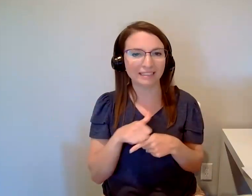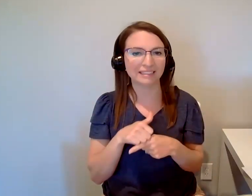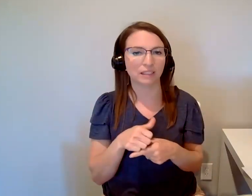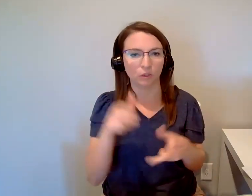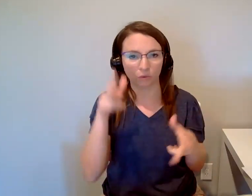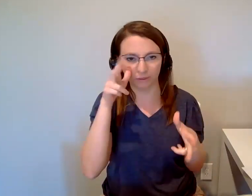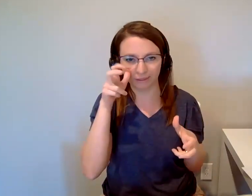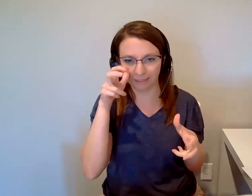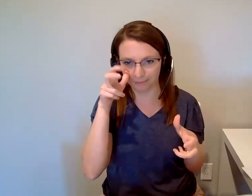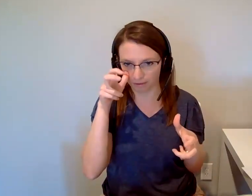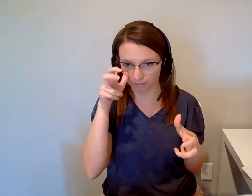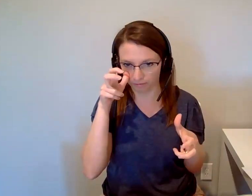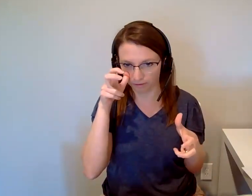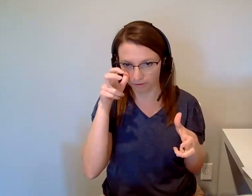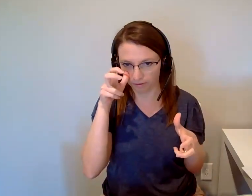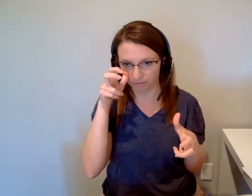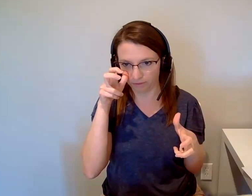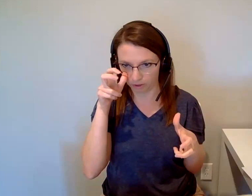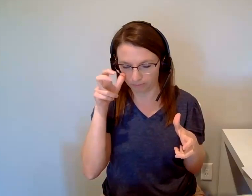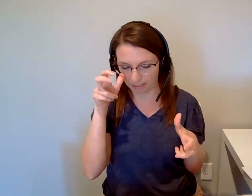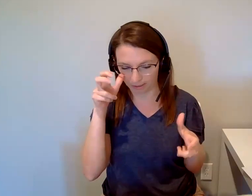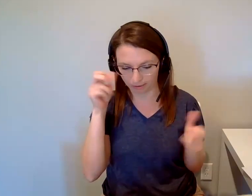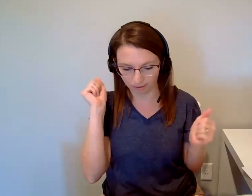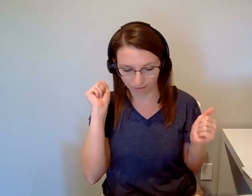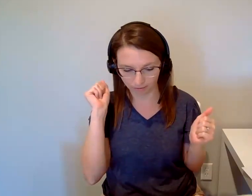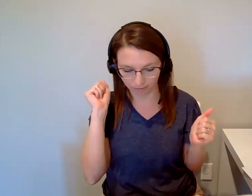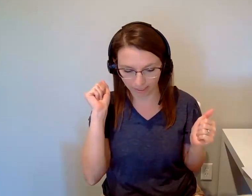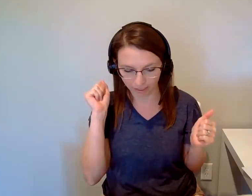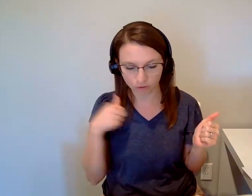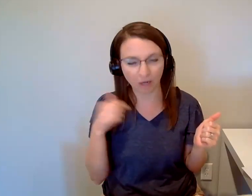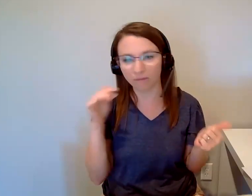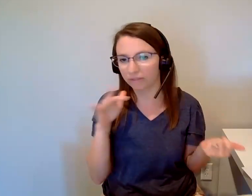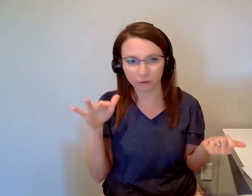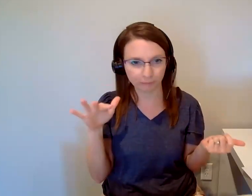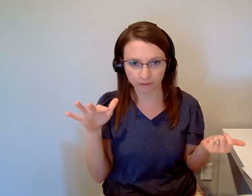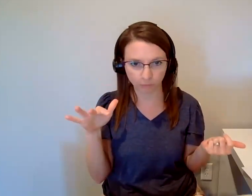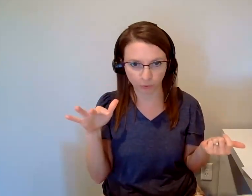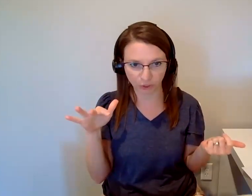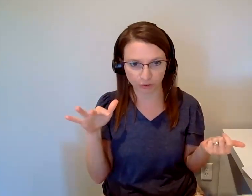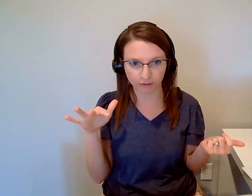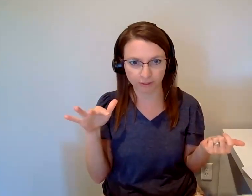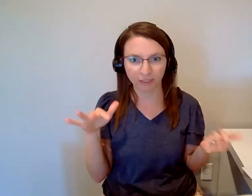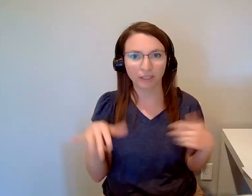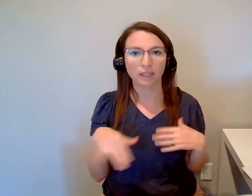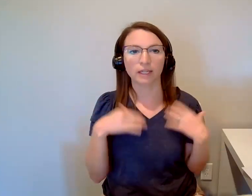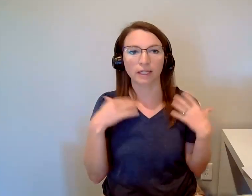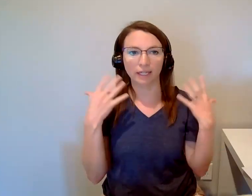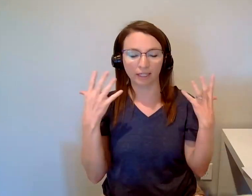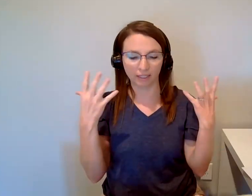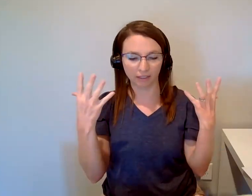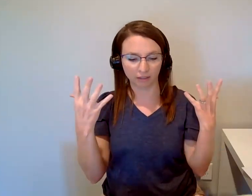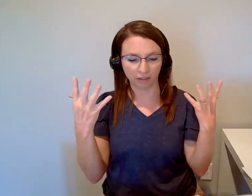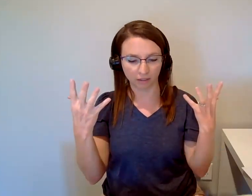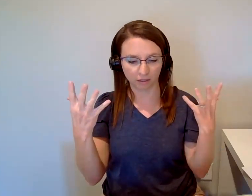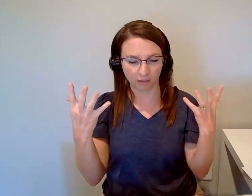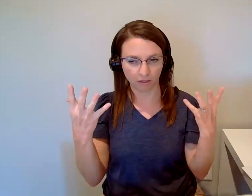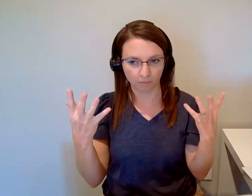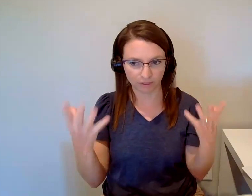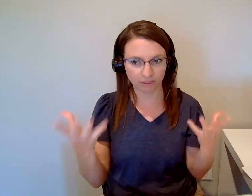practice receptive finger spelling. Okay, so I'll finger spell some words and I want to see if